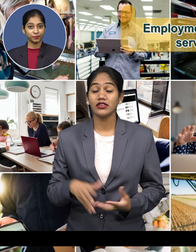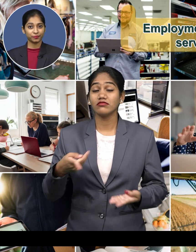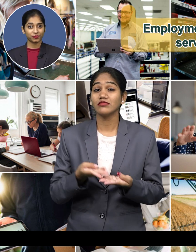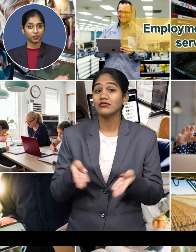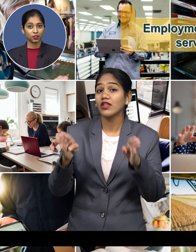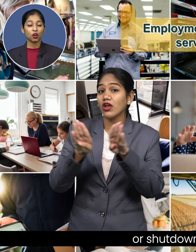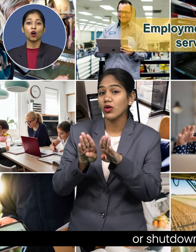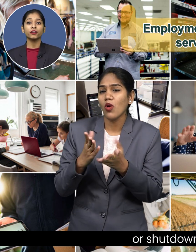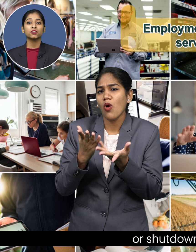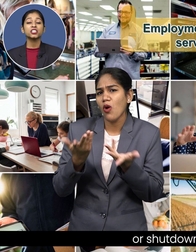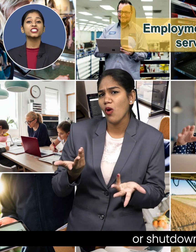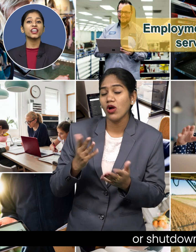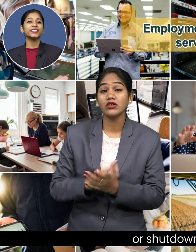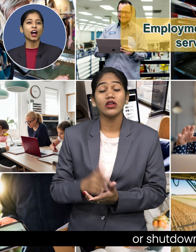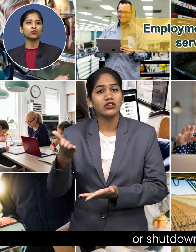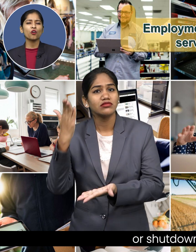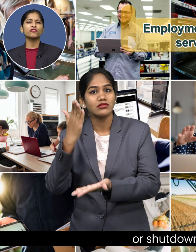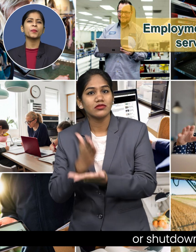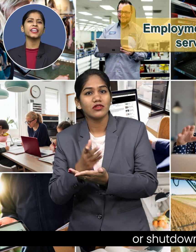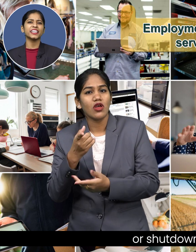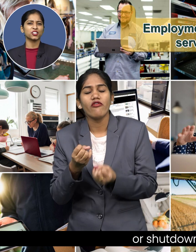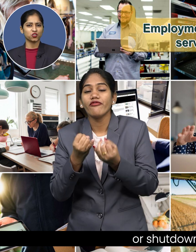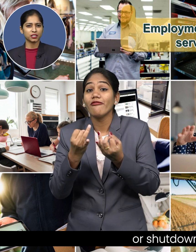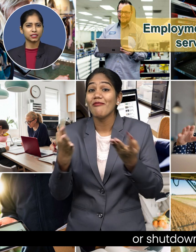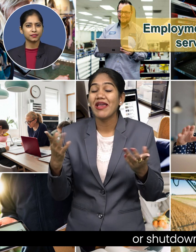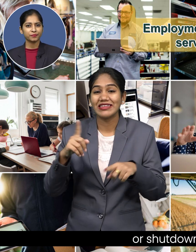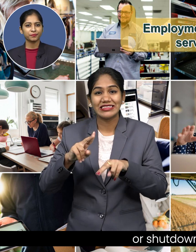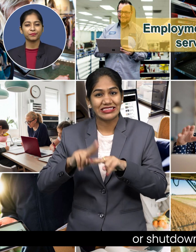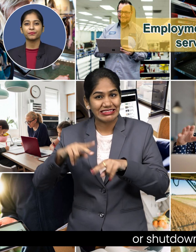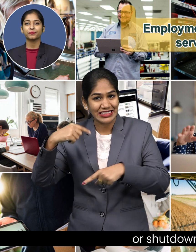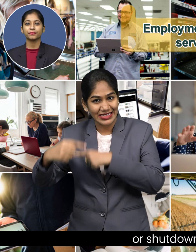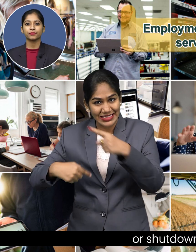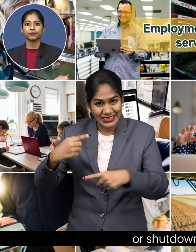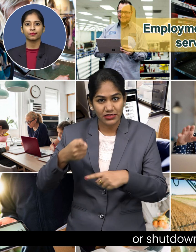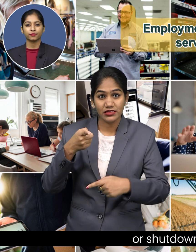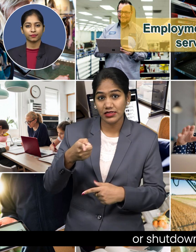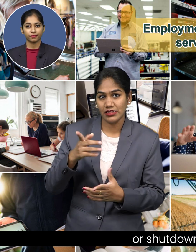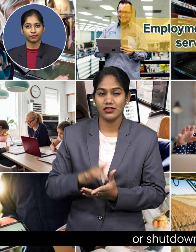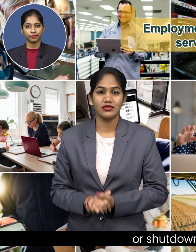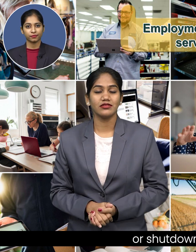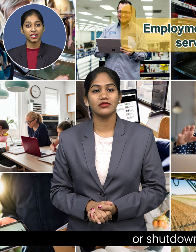Closure or shutdown of many industries,